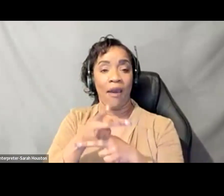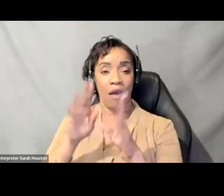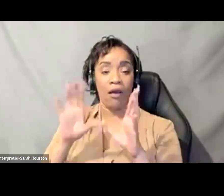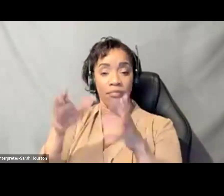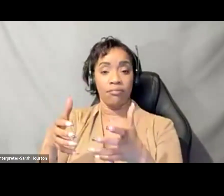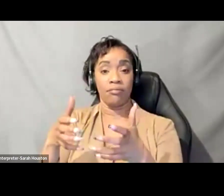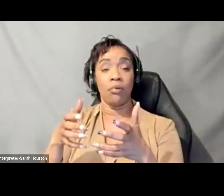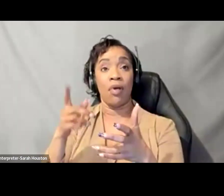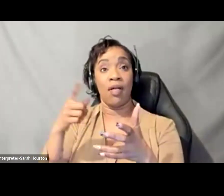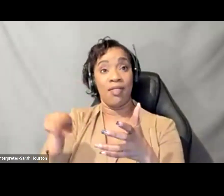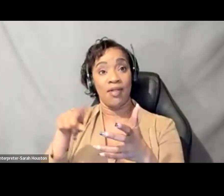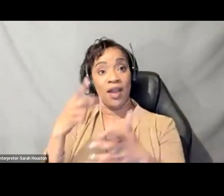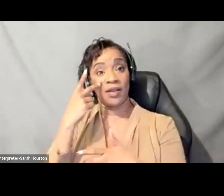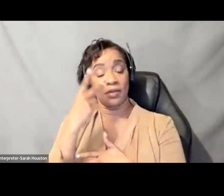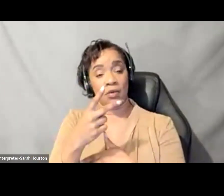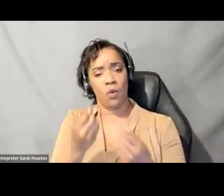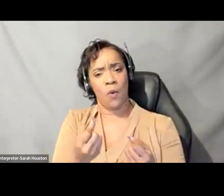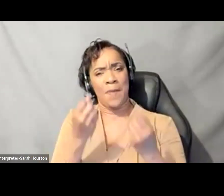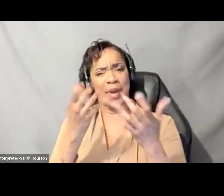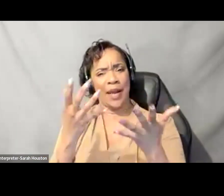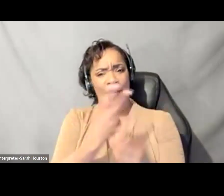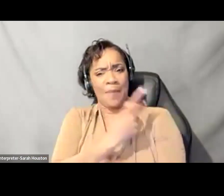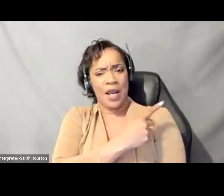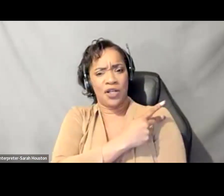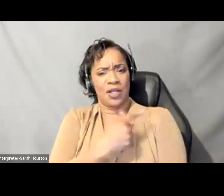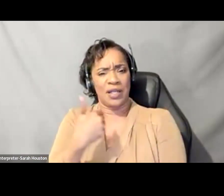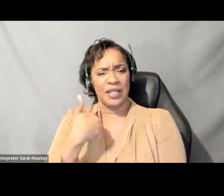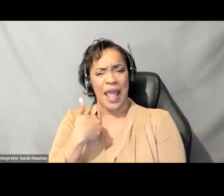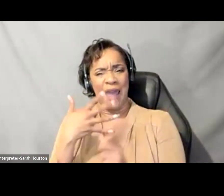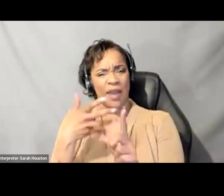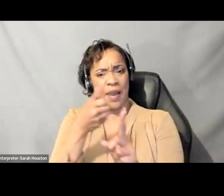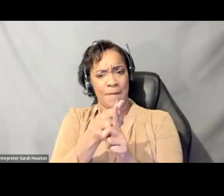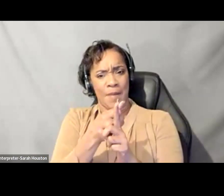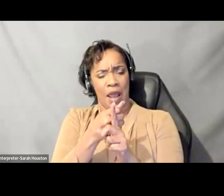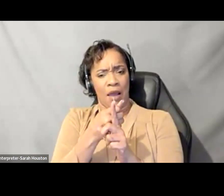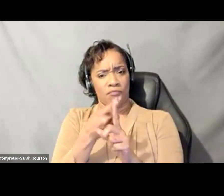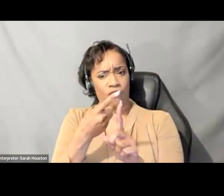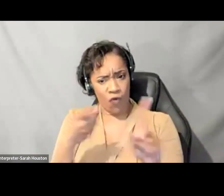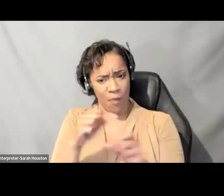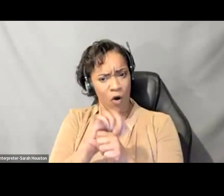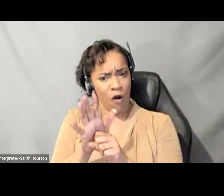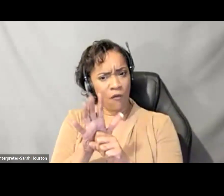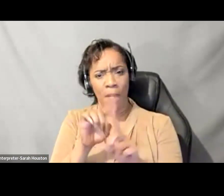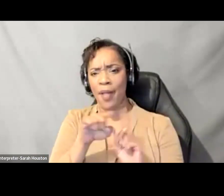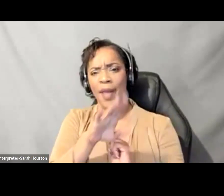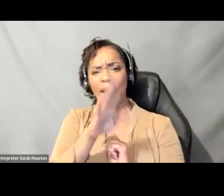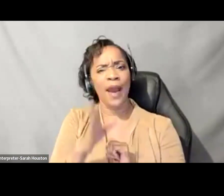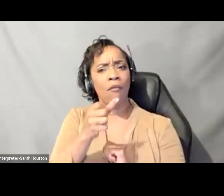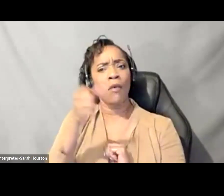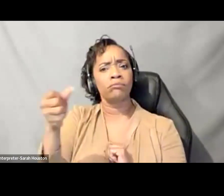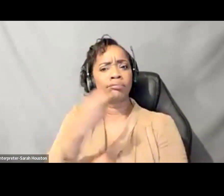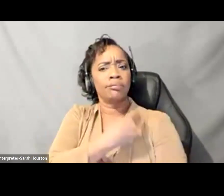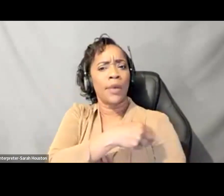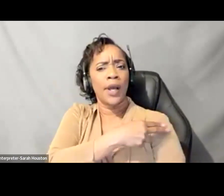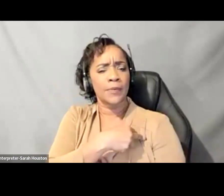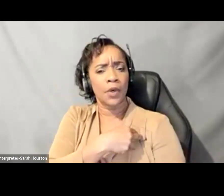who had impacts from COVID who were never hospitalized. And that's something that we started to see, patients who were